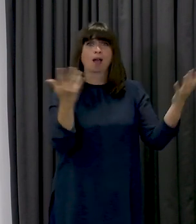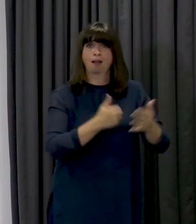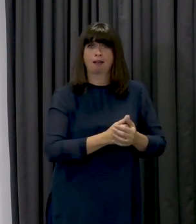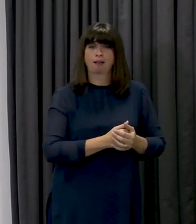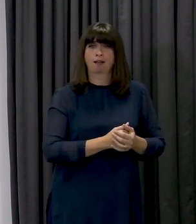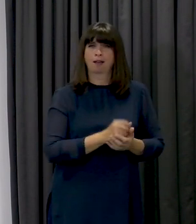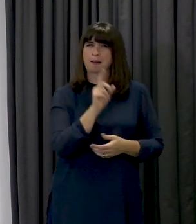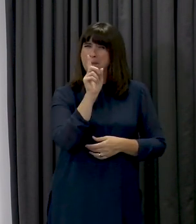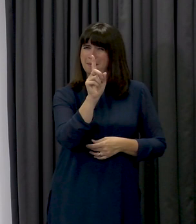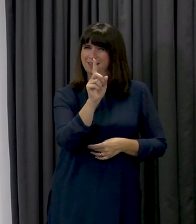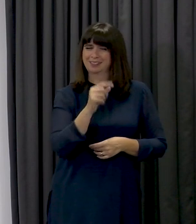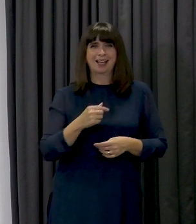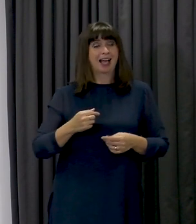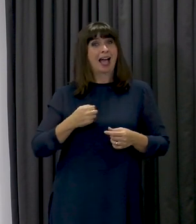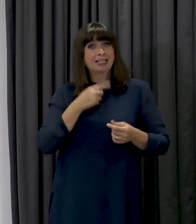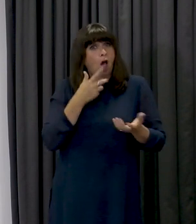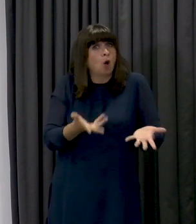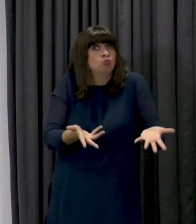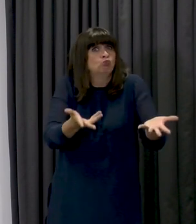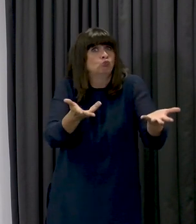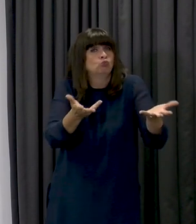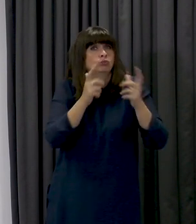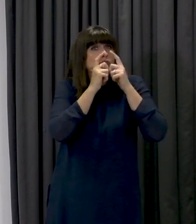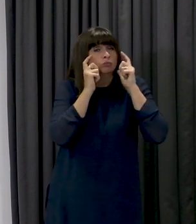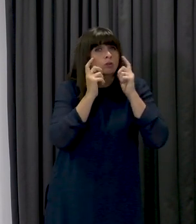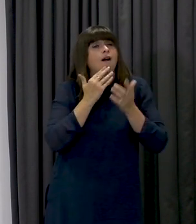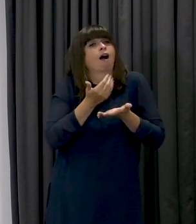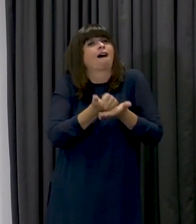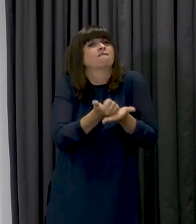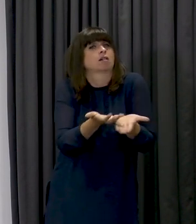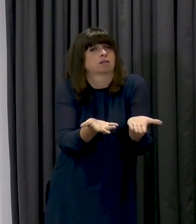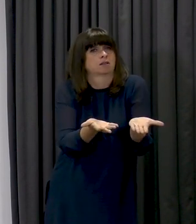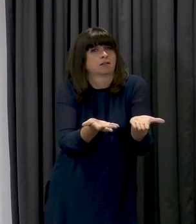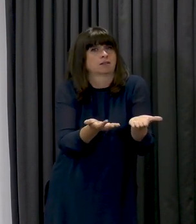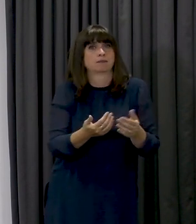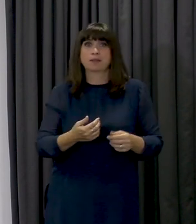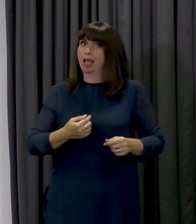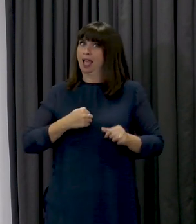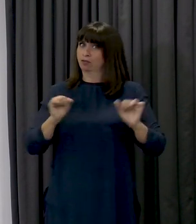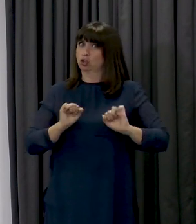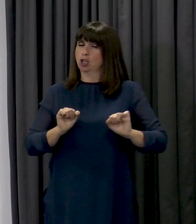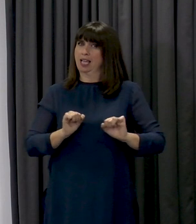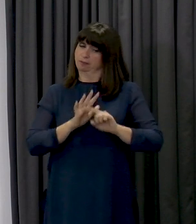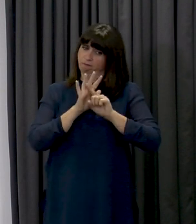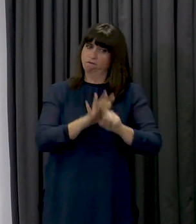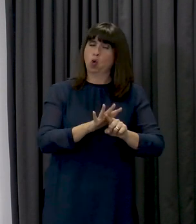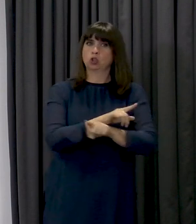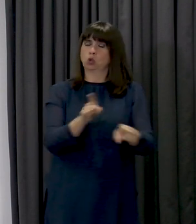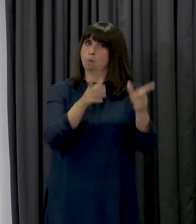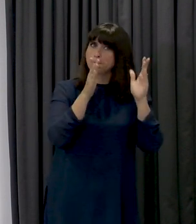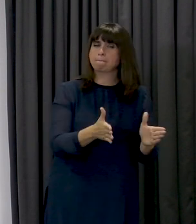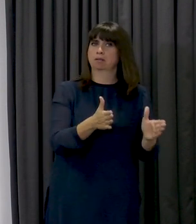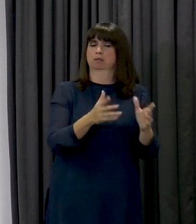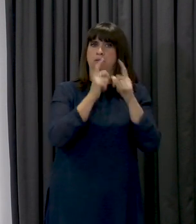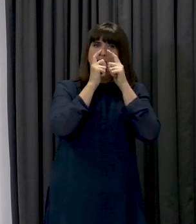difference between encouraging people and advising people and mandating it. And with the virus at